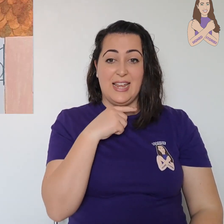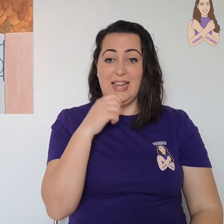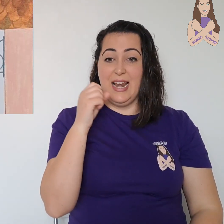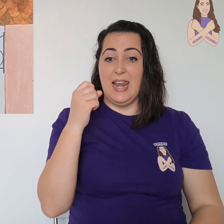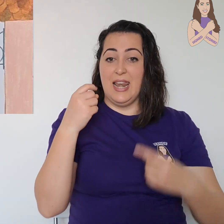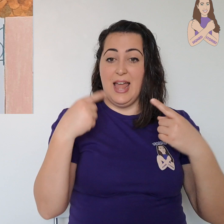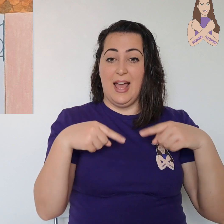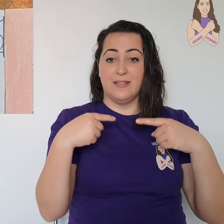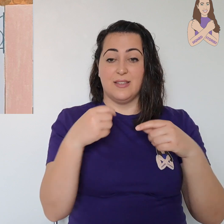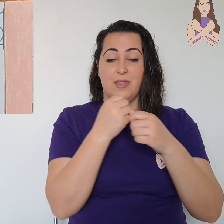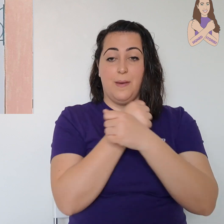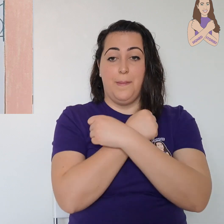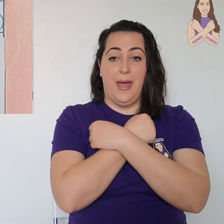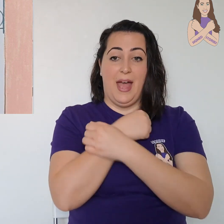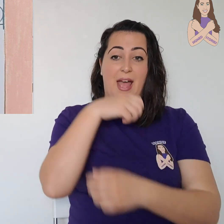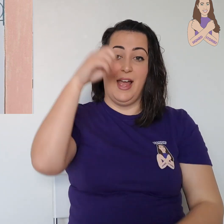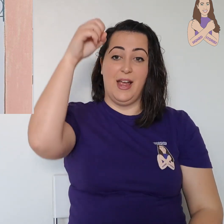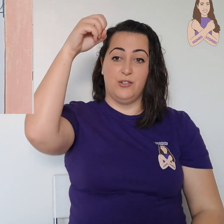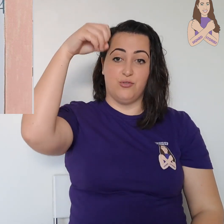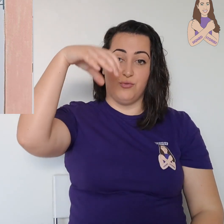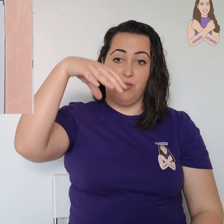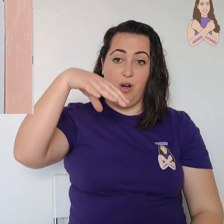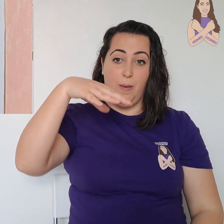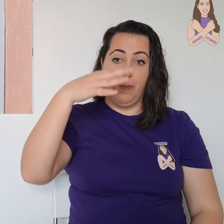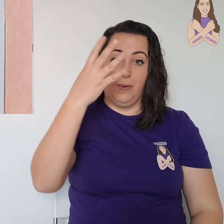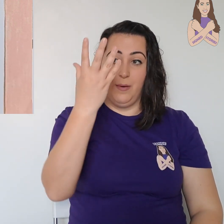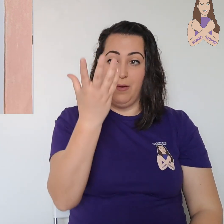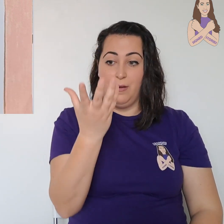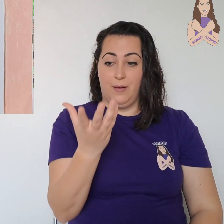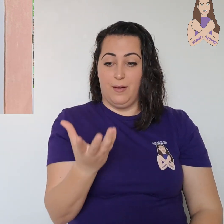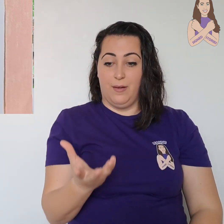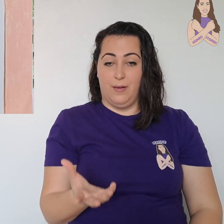he let the bear drop.